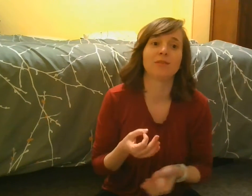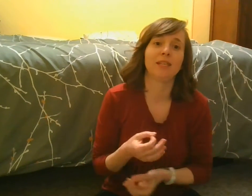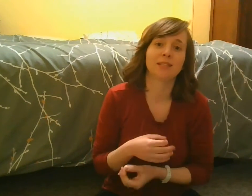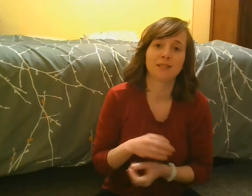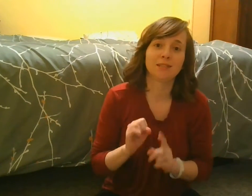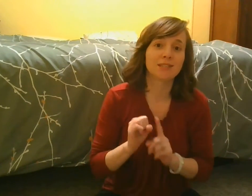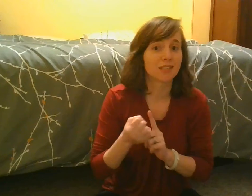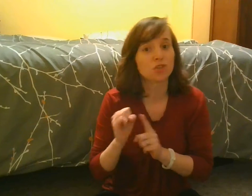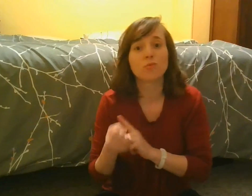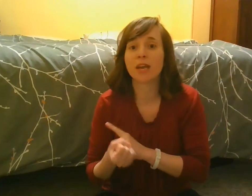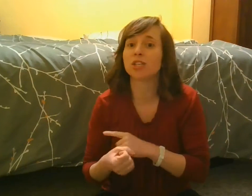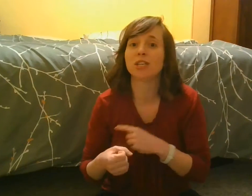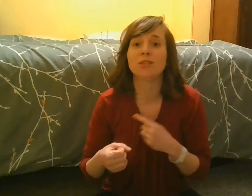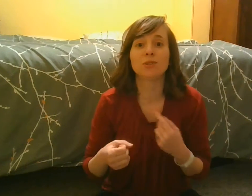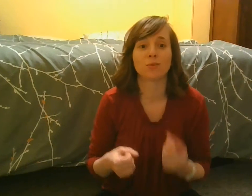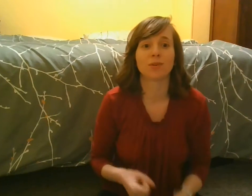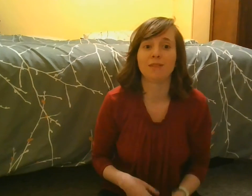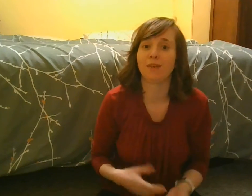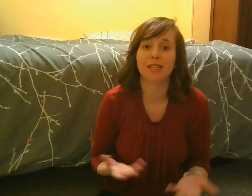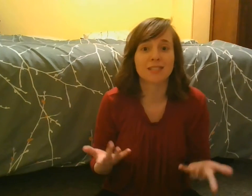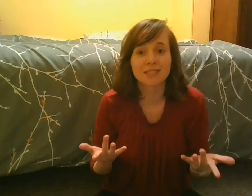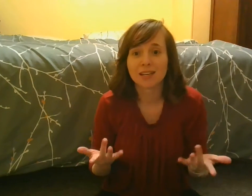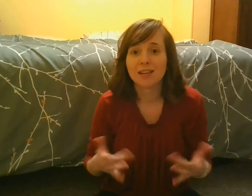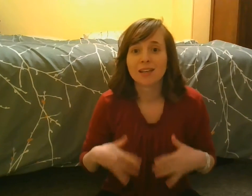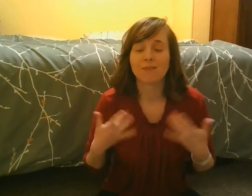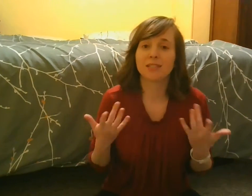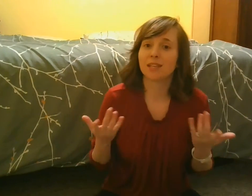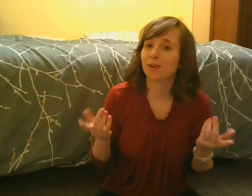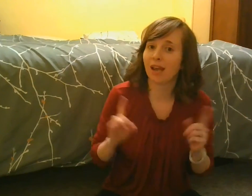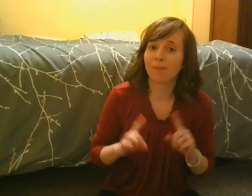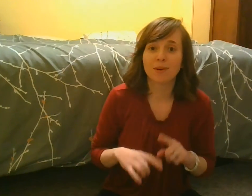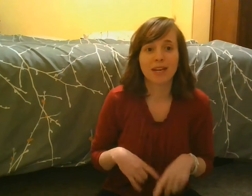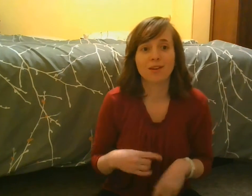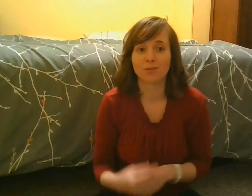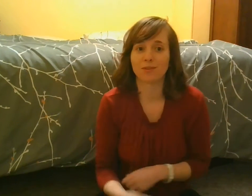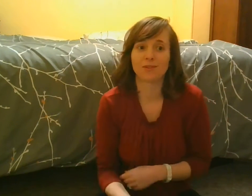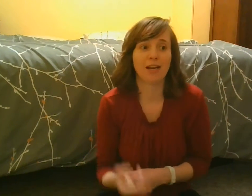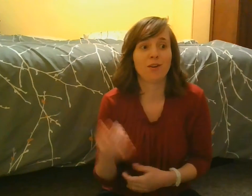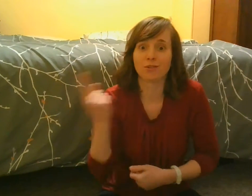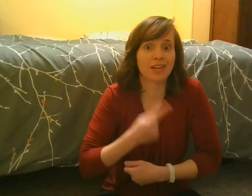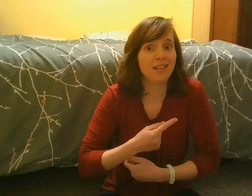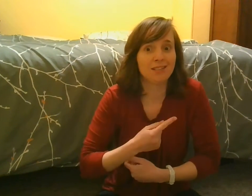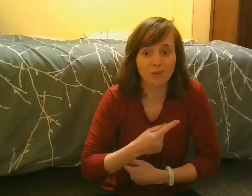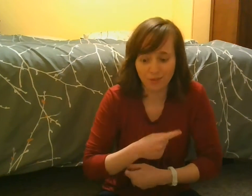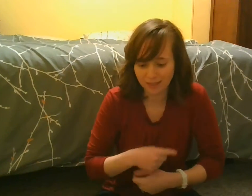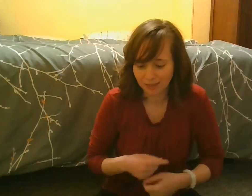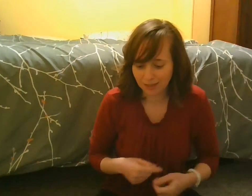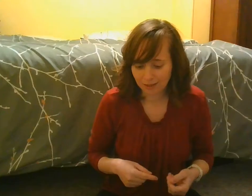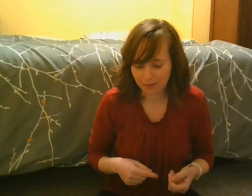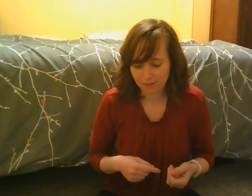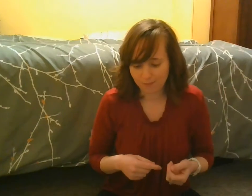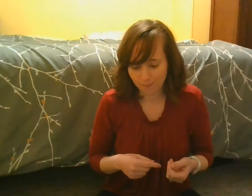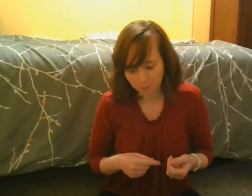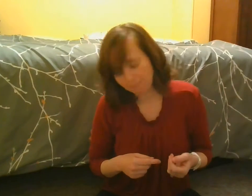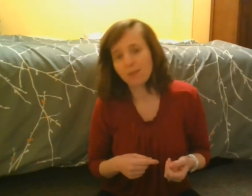things in situations or events that are happening, or how your day is going,